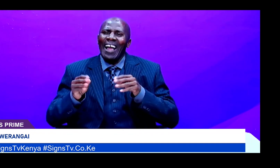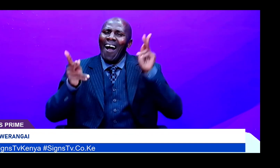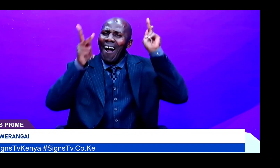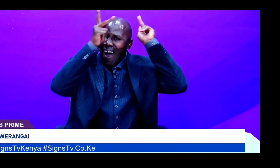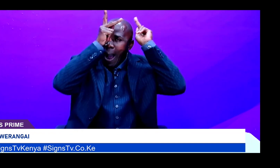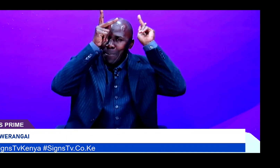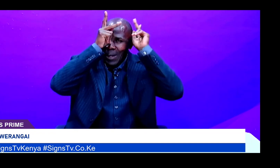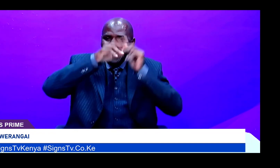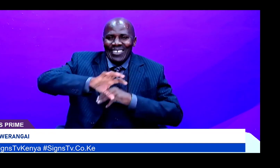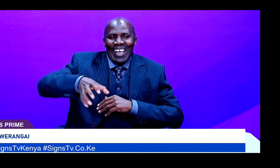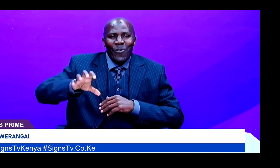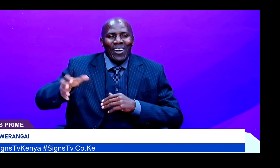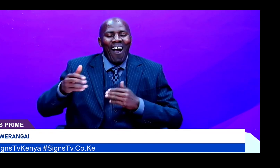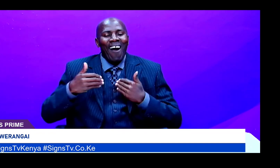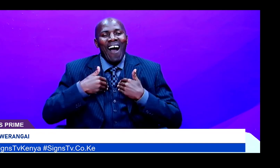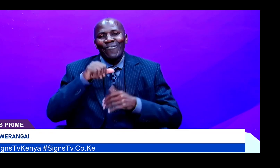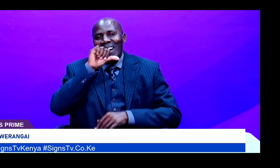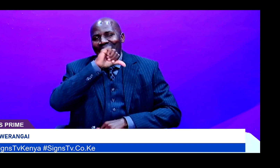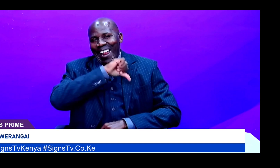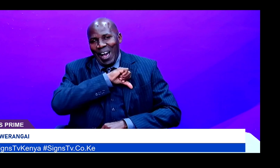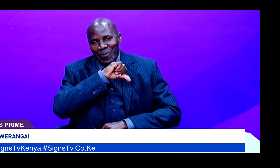in Kakamega County